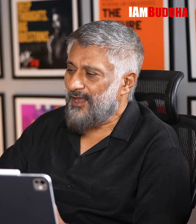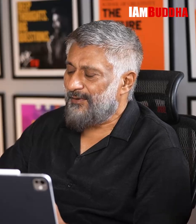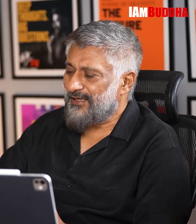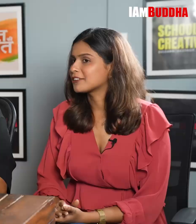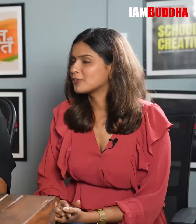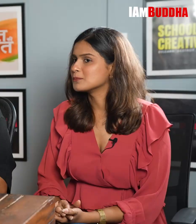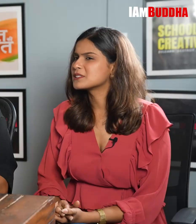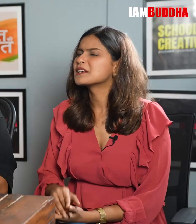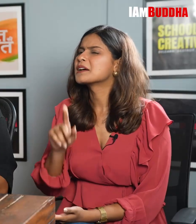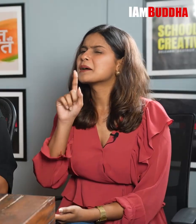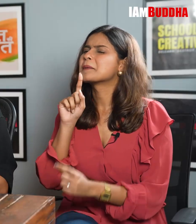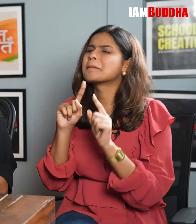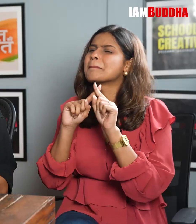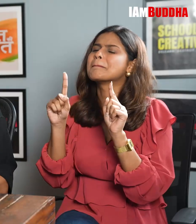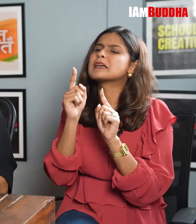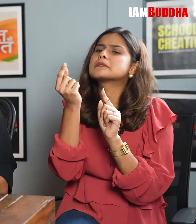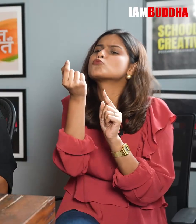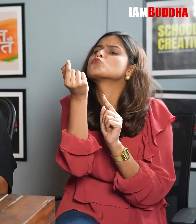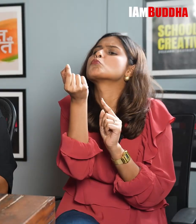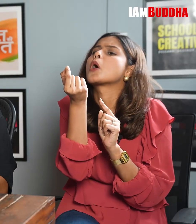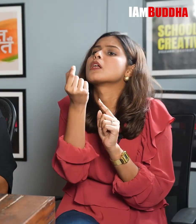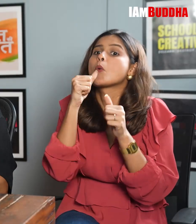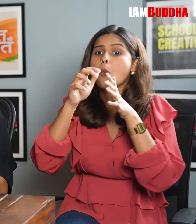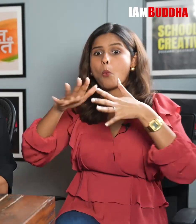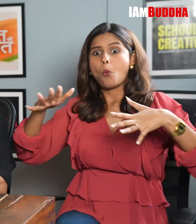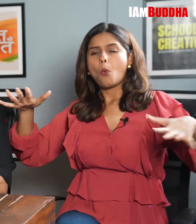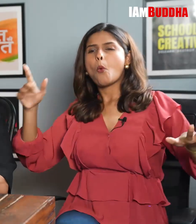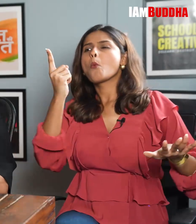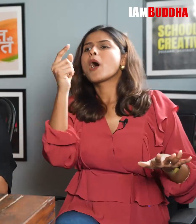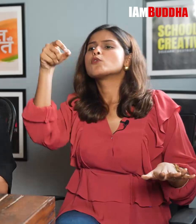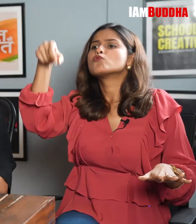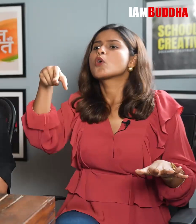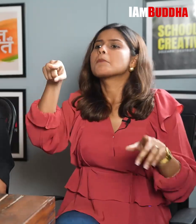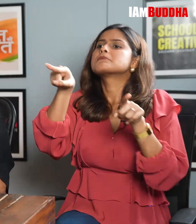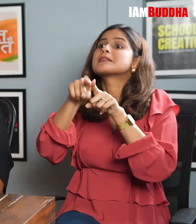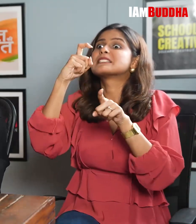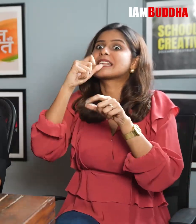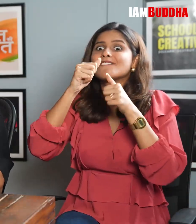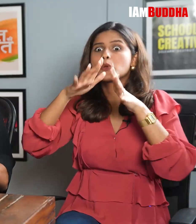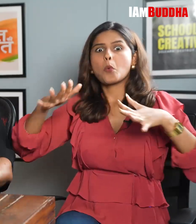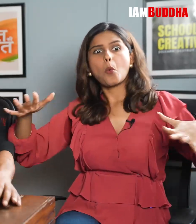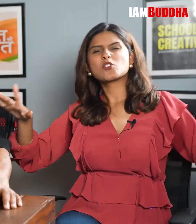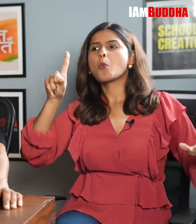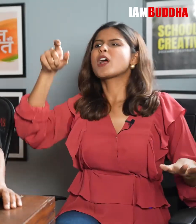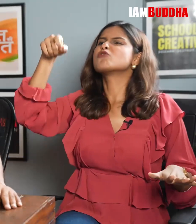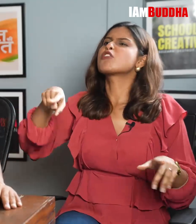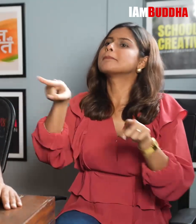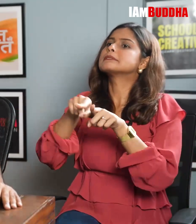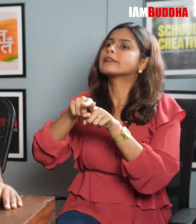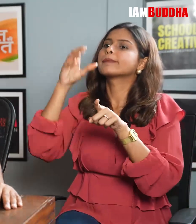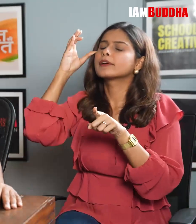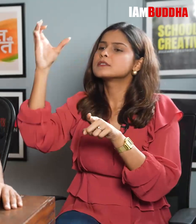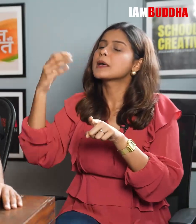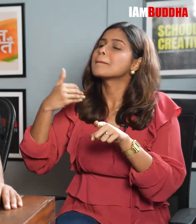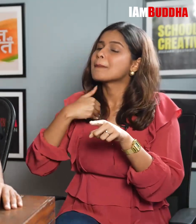two Yeah, OTT but that platforms. is like just a drop in Pacific Ocean, or the all the seven oceans and one drop. My question is